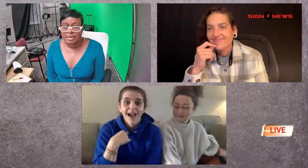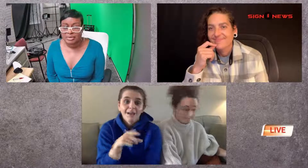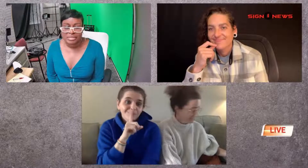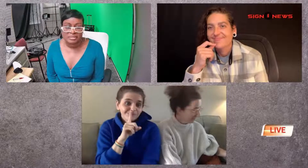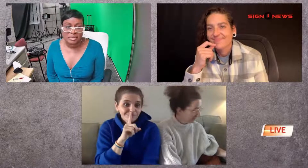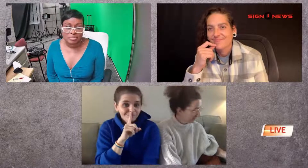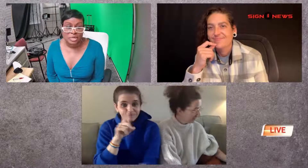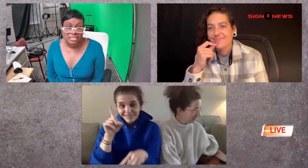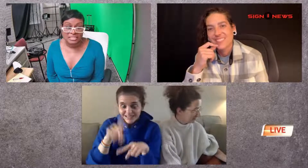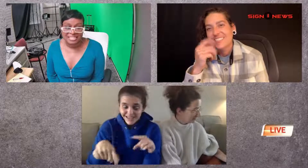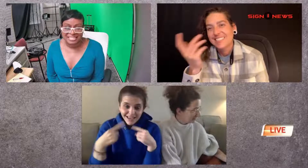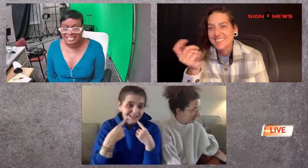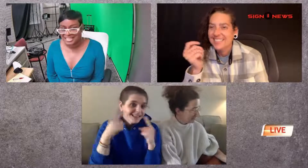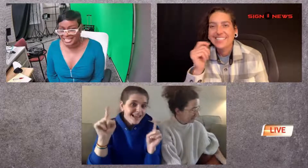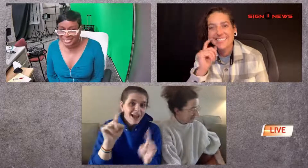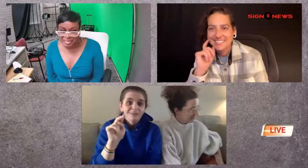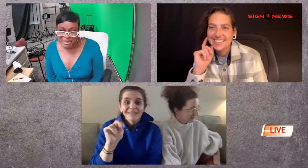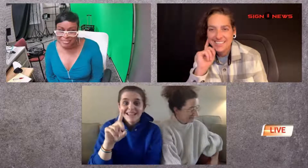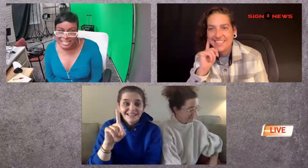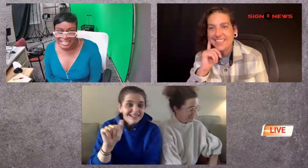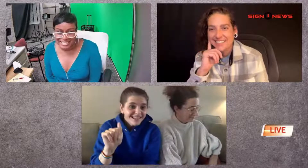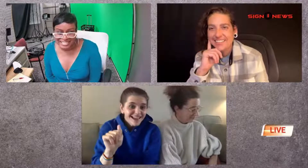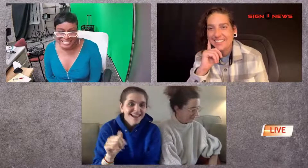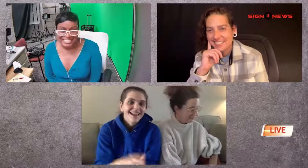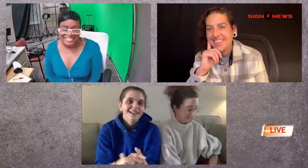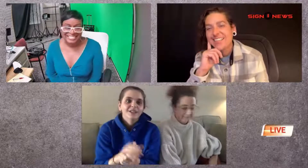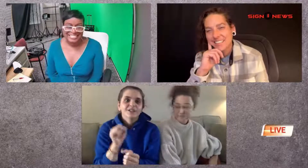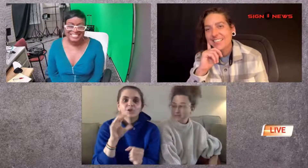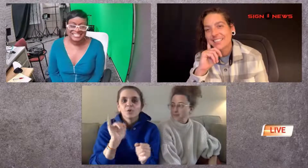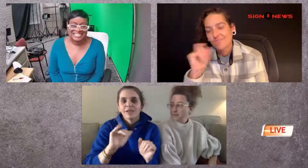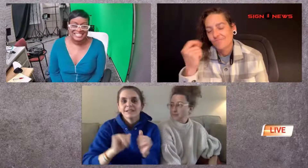I met her on a project that I can't tell you about right now.